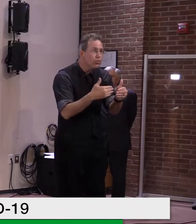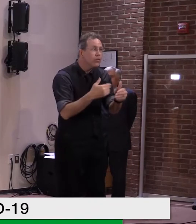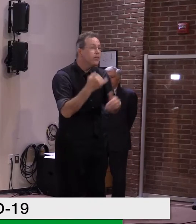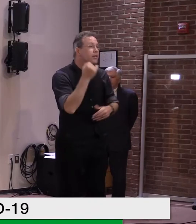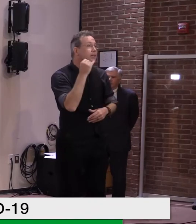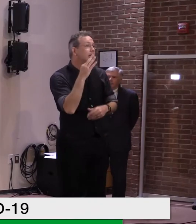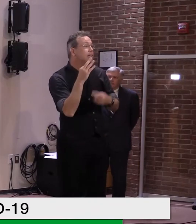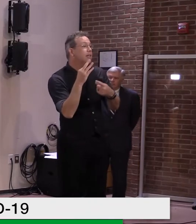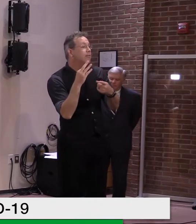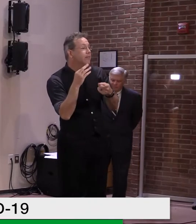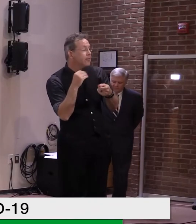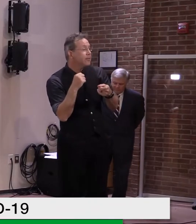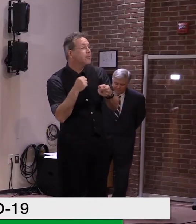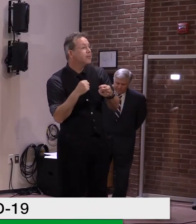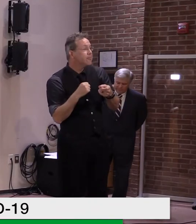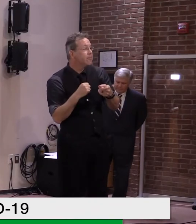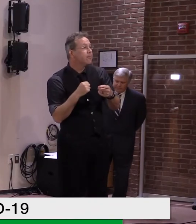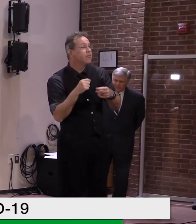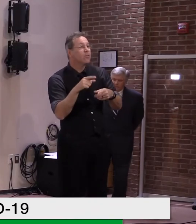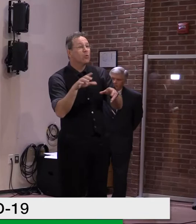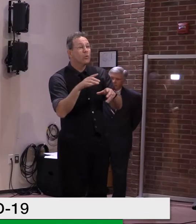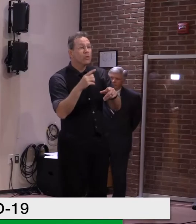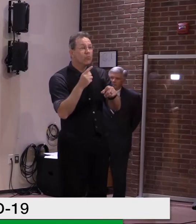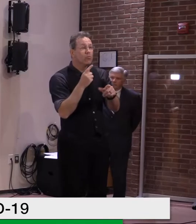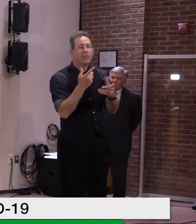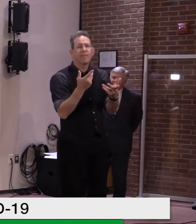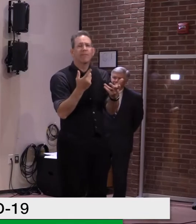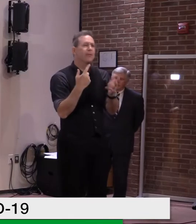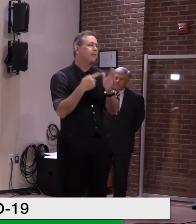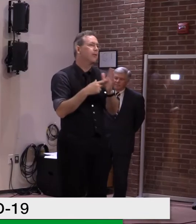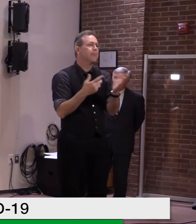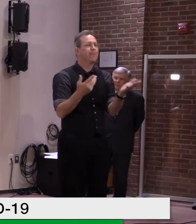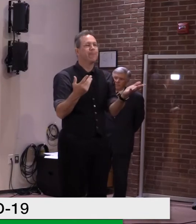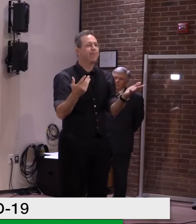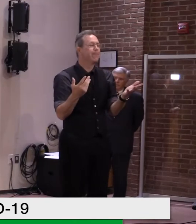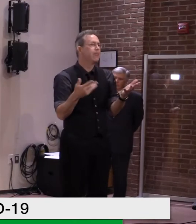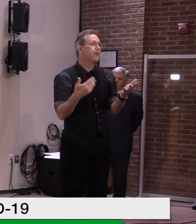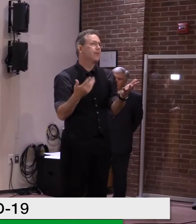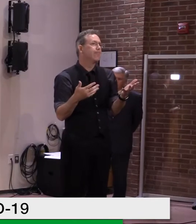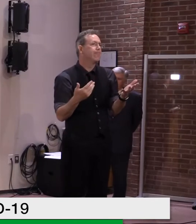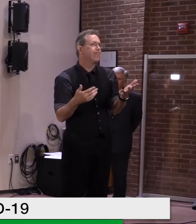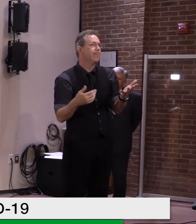If we do it before, let's say the natural,